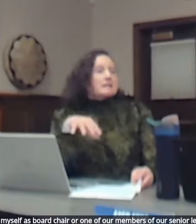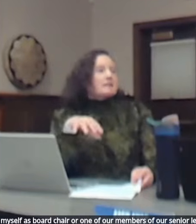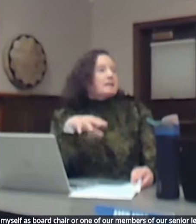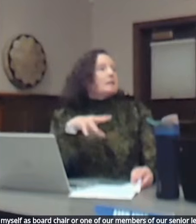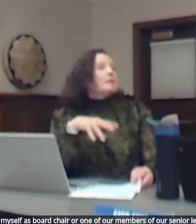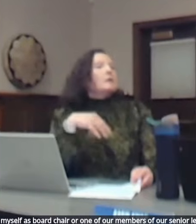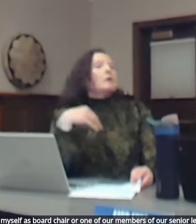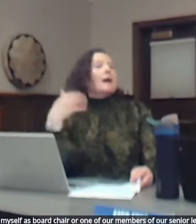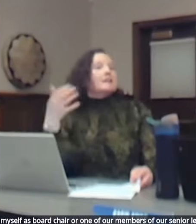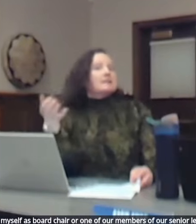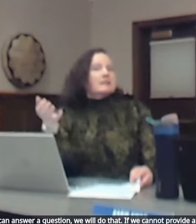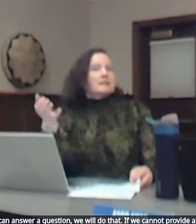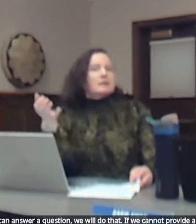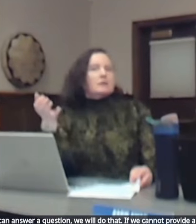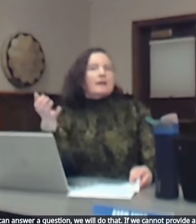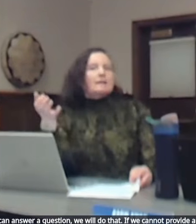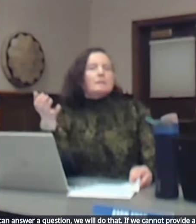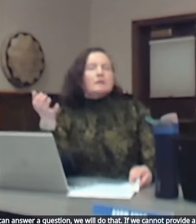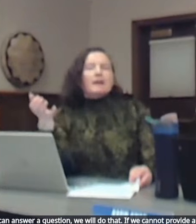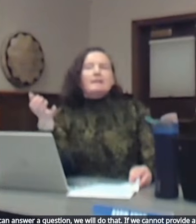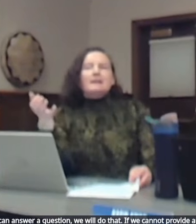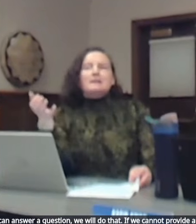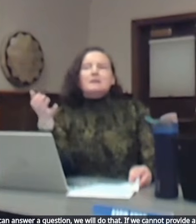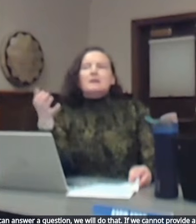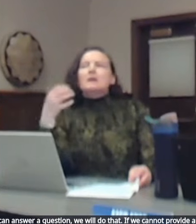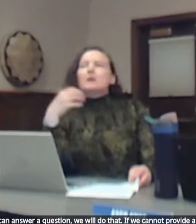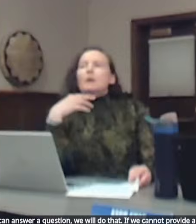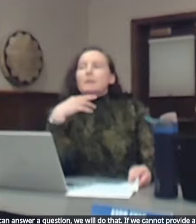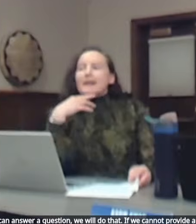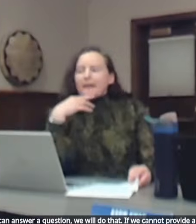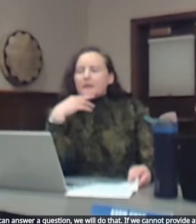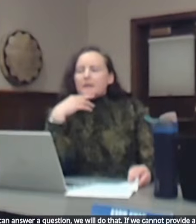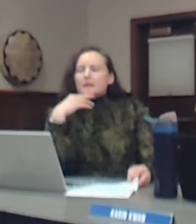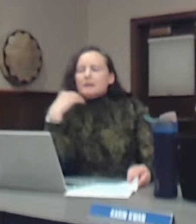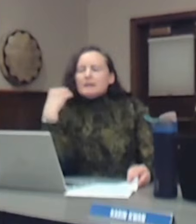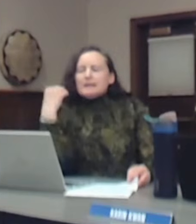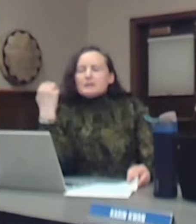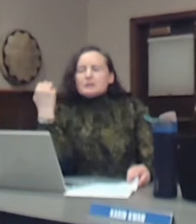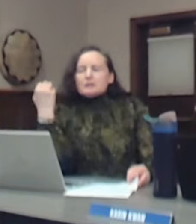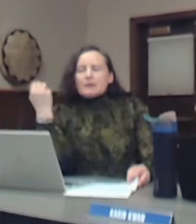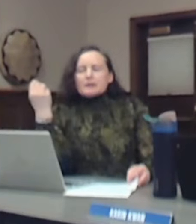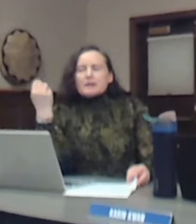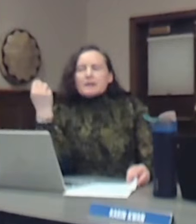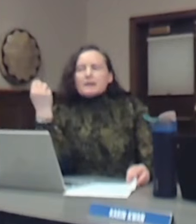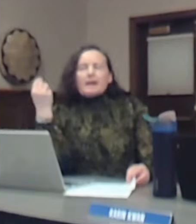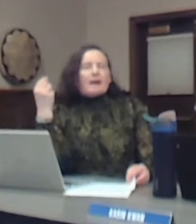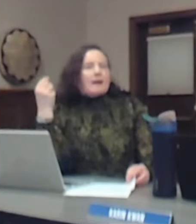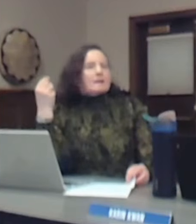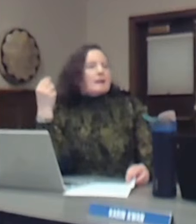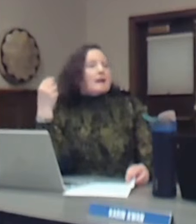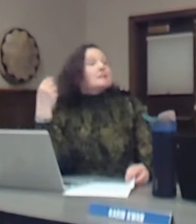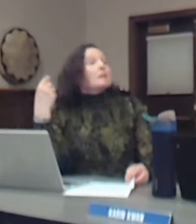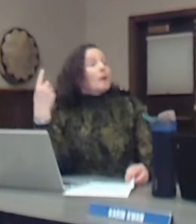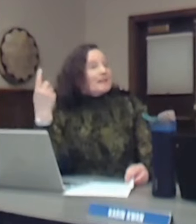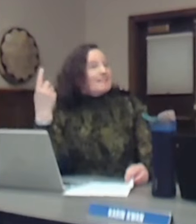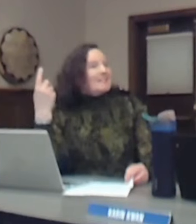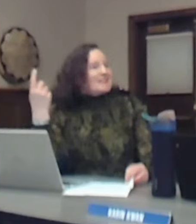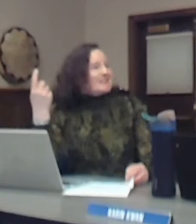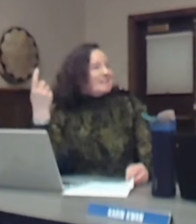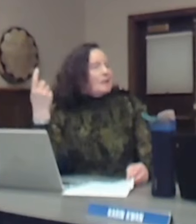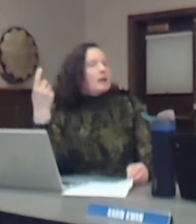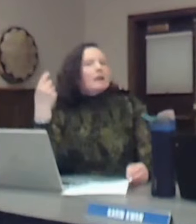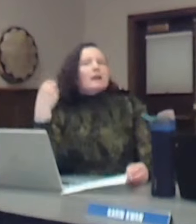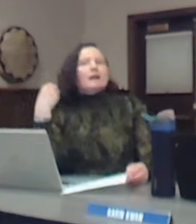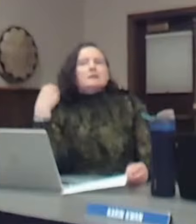answer this evening, then we will go back to the individual, provide the answer when we can. Each requester can ask